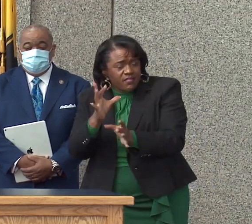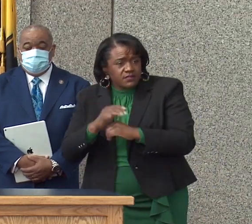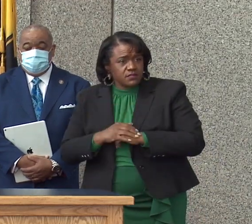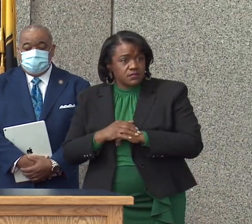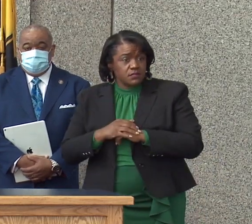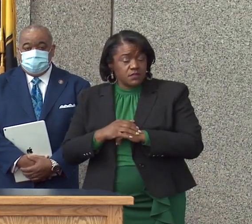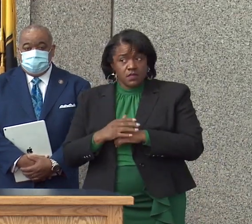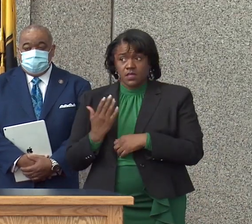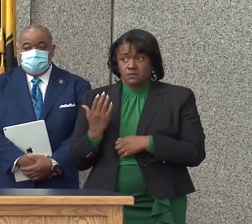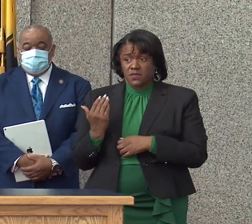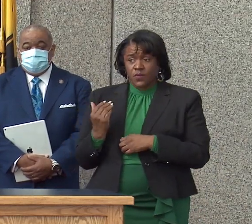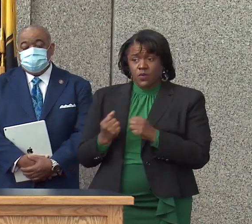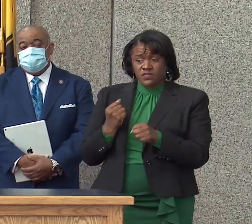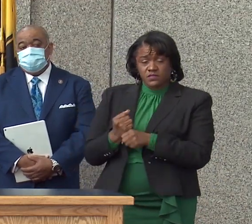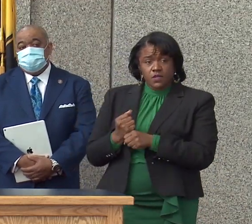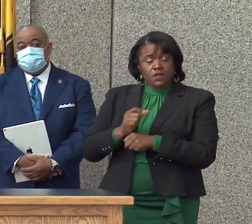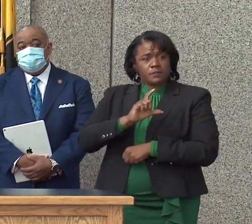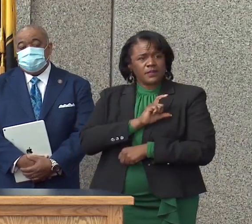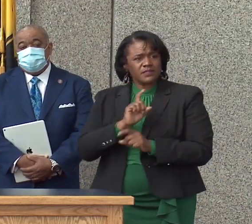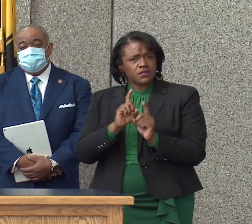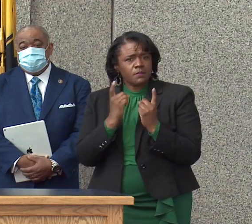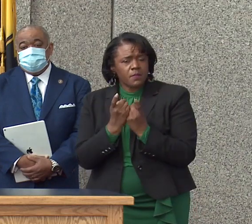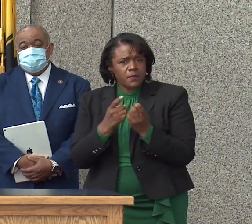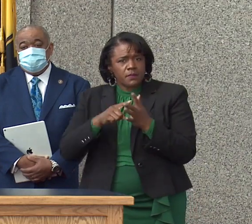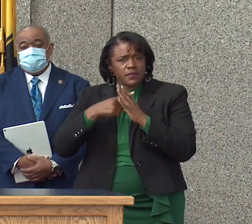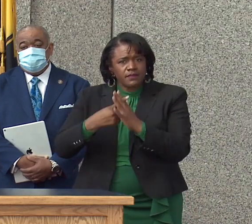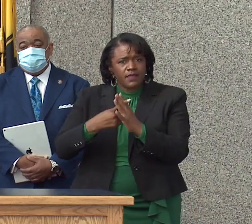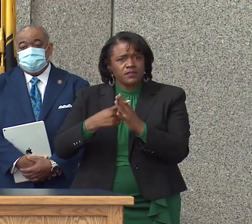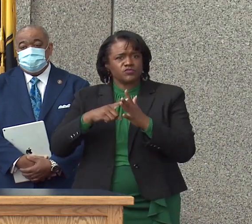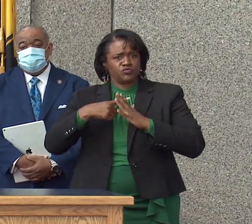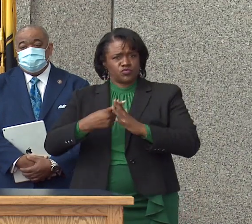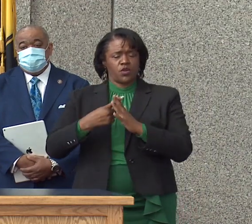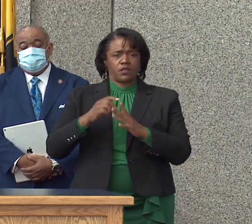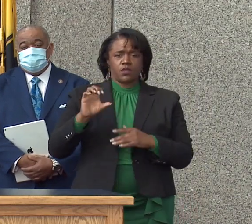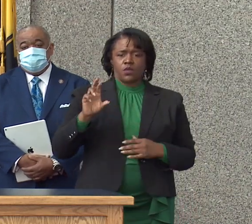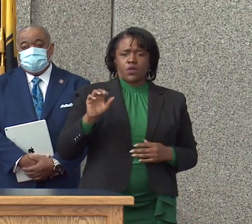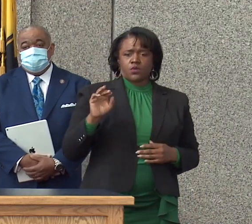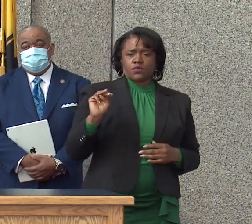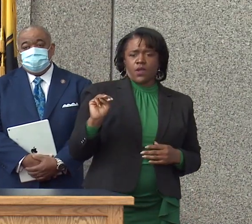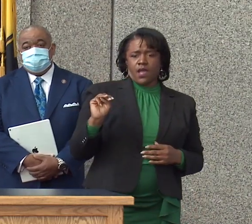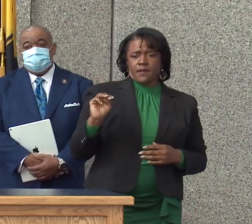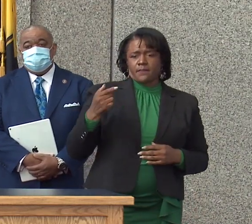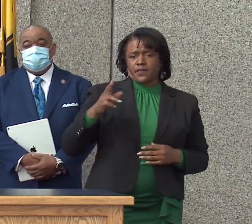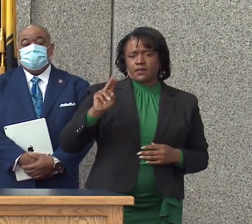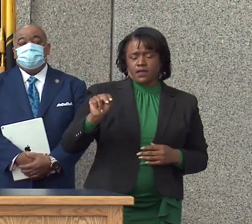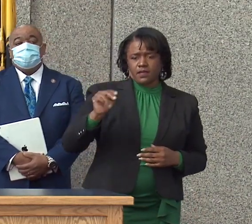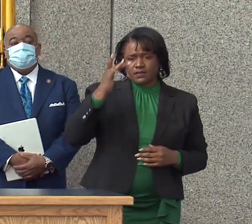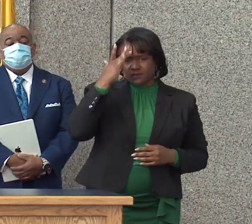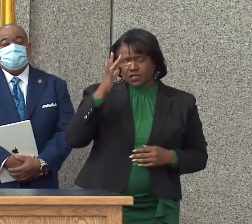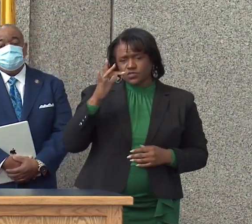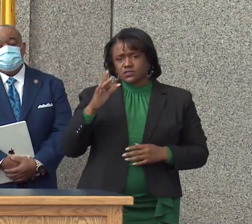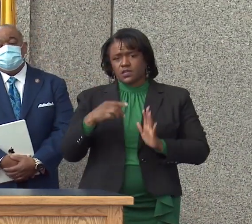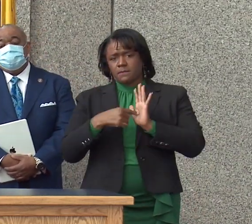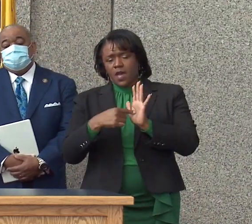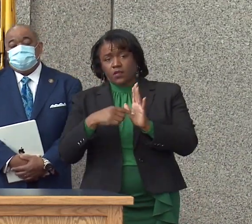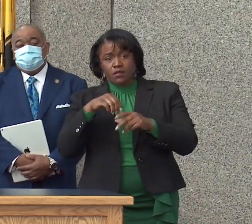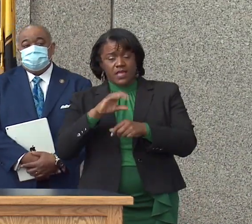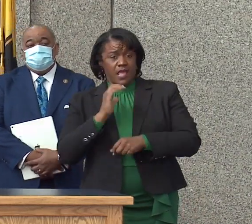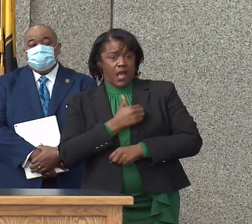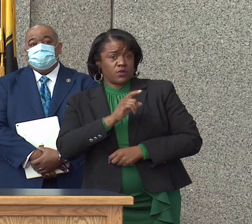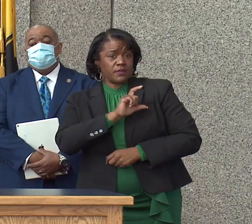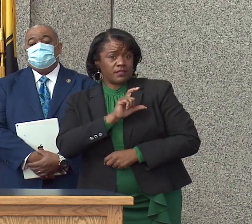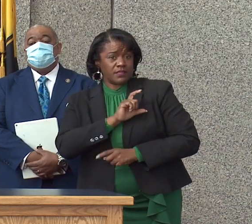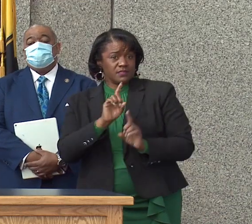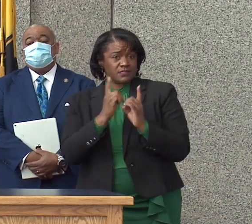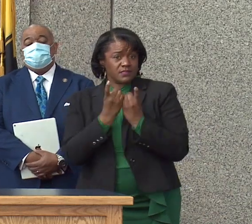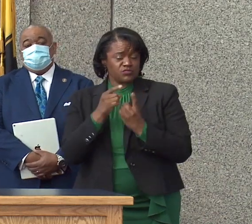Earlier this year, the police department began piloting the Crime Gun Intelligence Center model in our Western Police District.